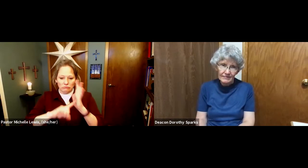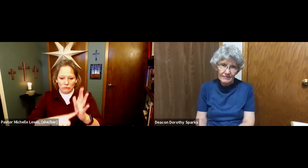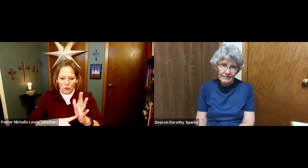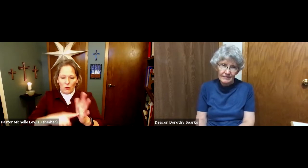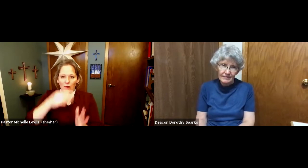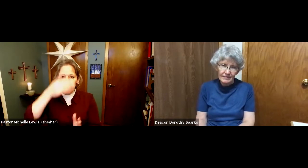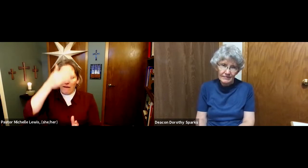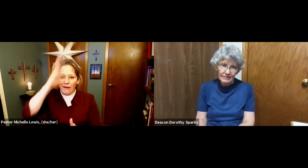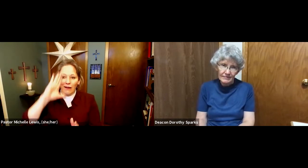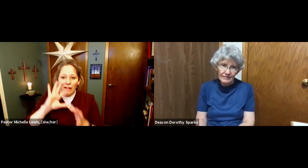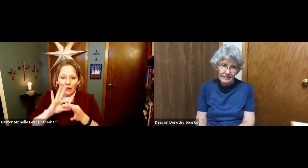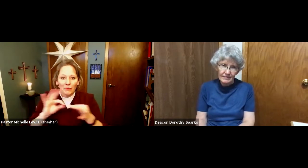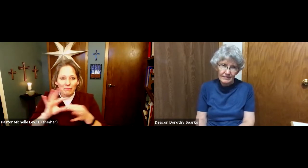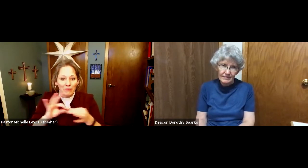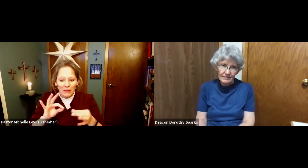That's amazing.